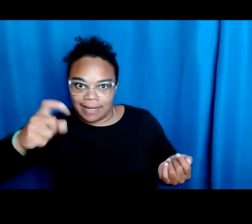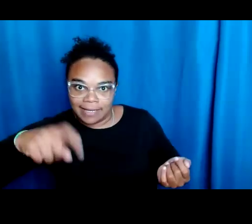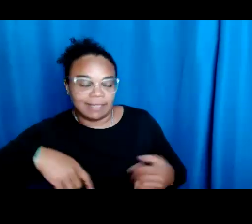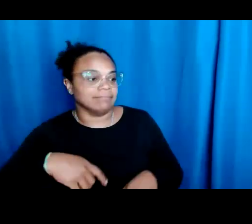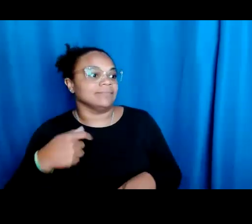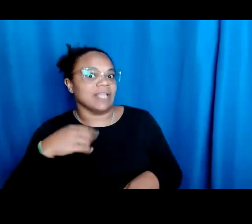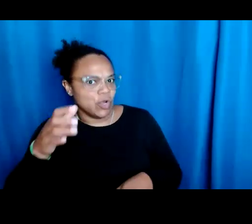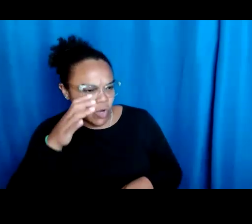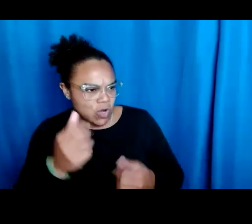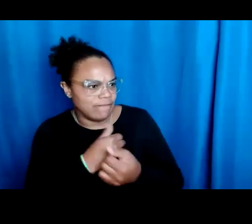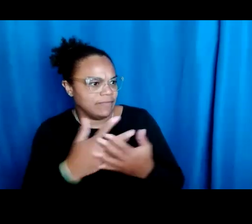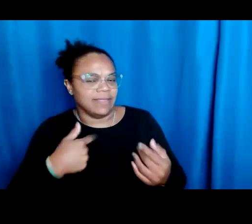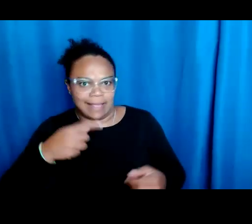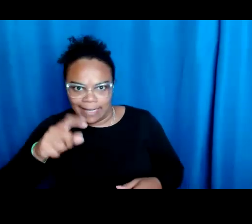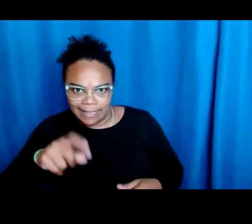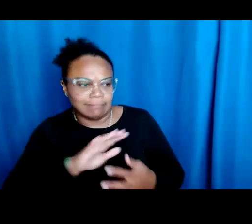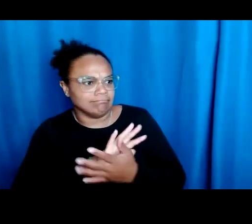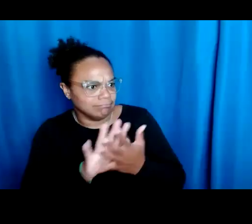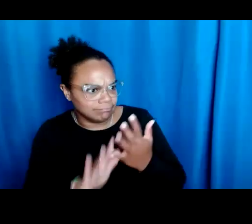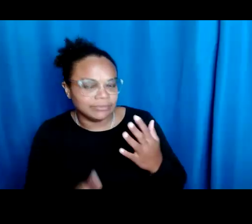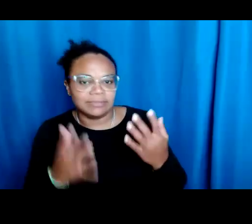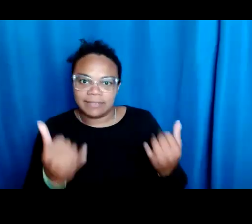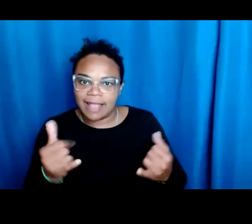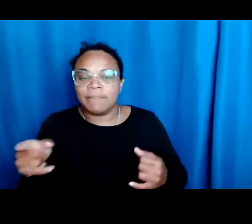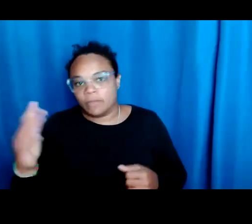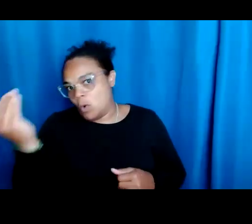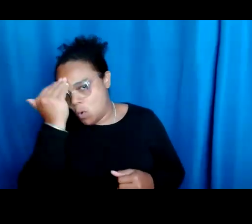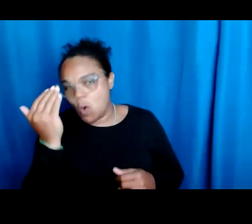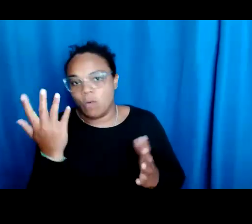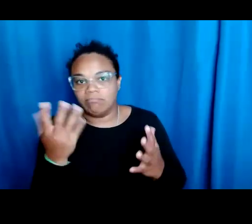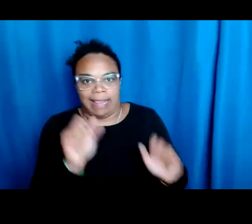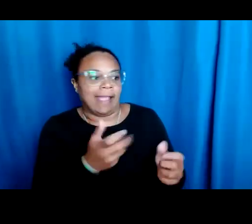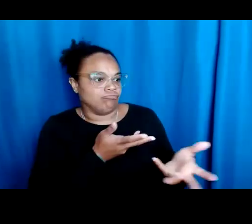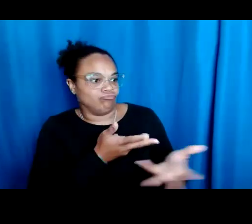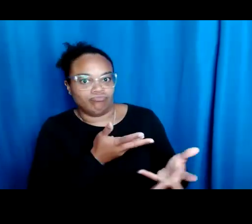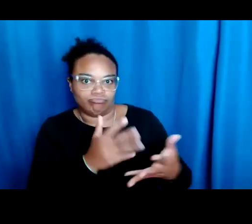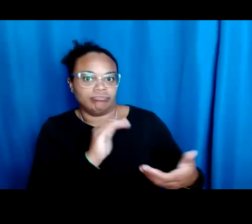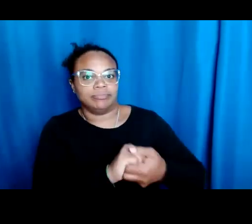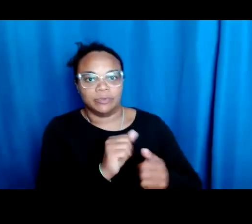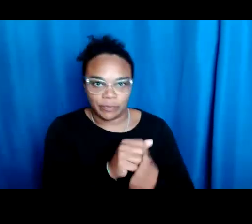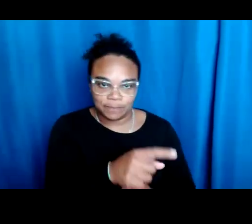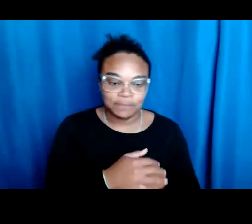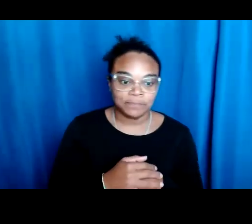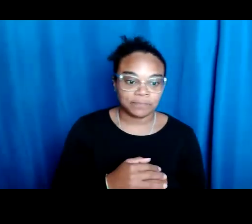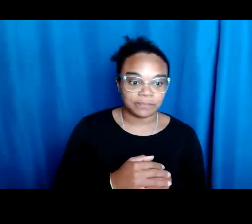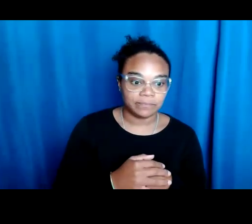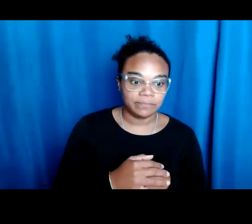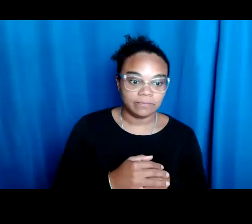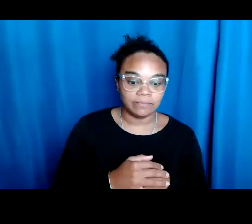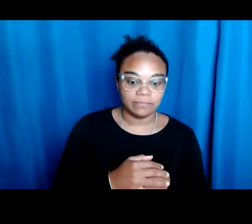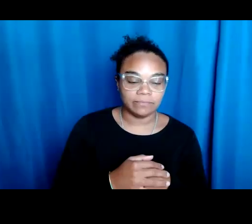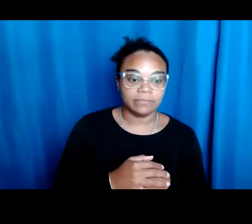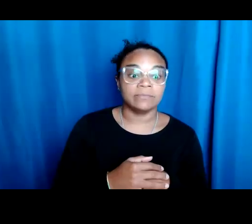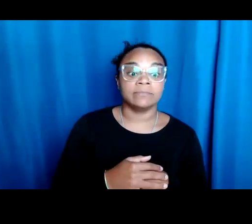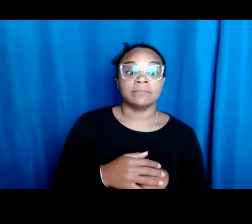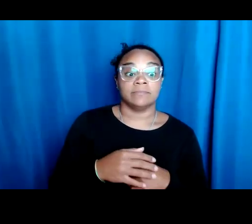let's talk about use of funds and what your assumptions are going to be, what your projections